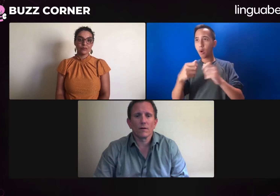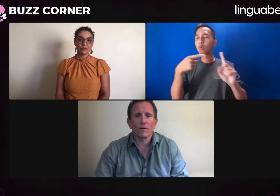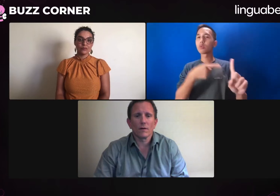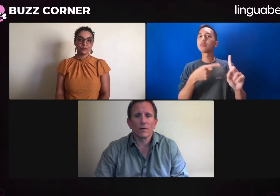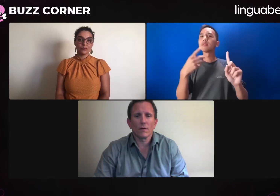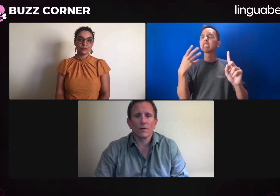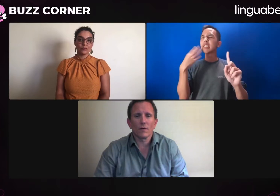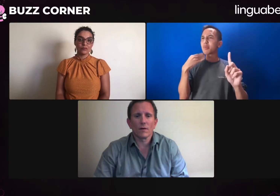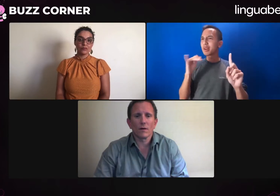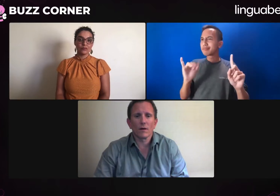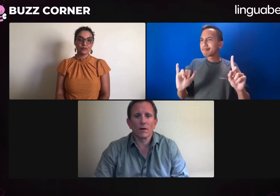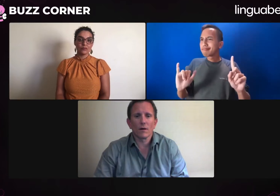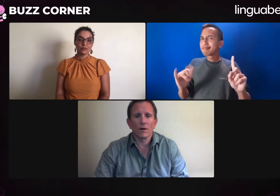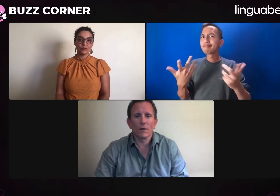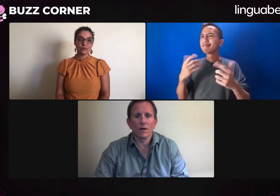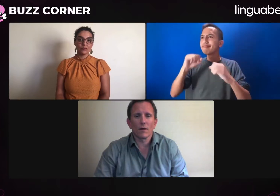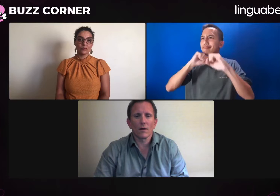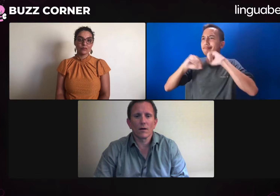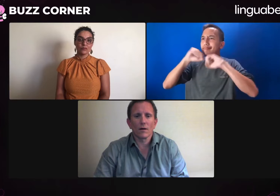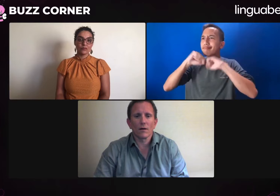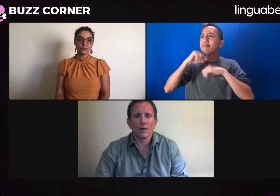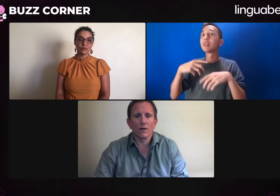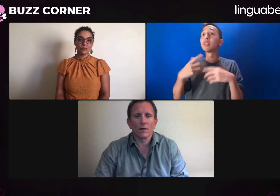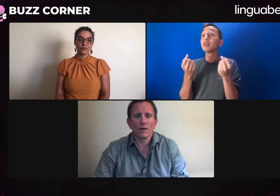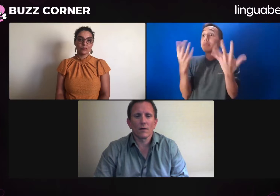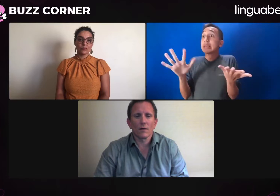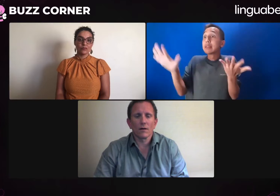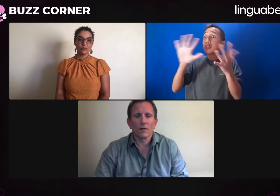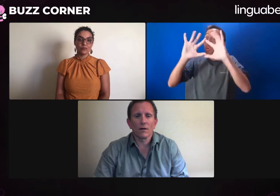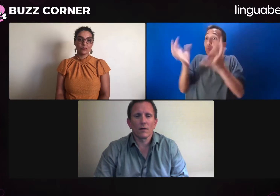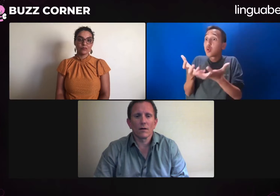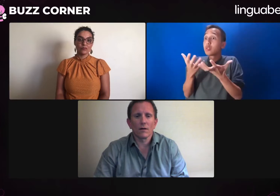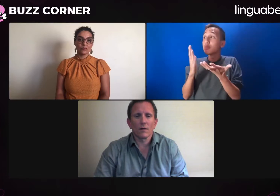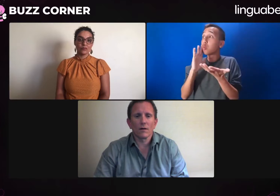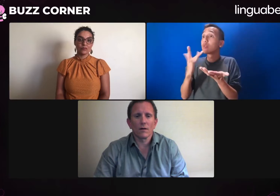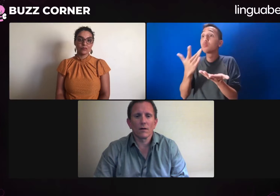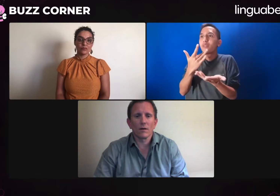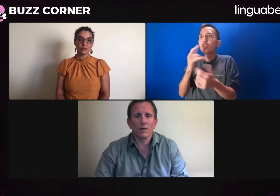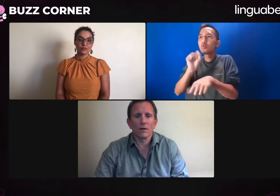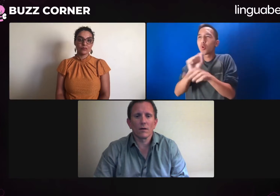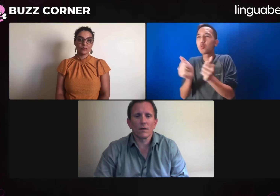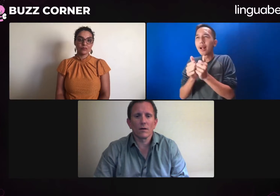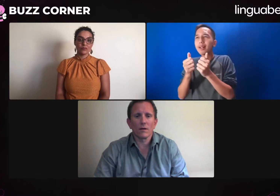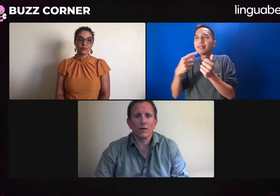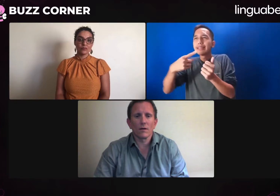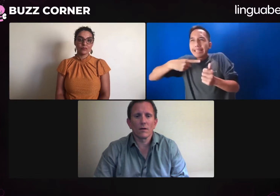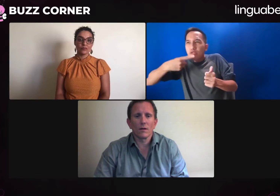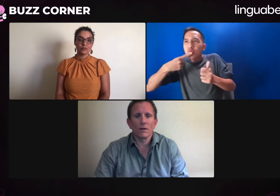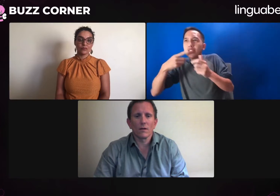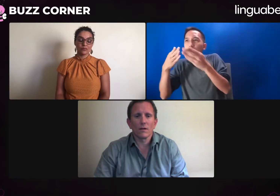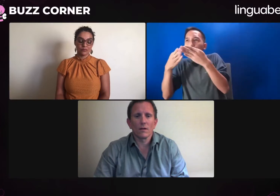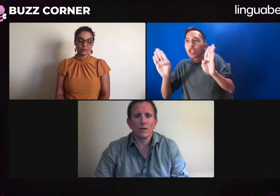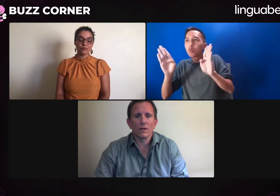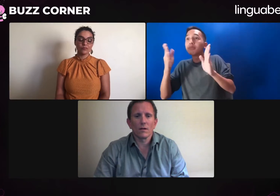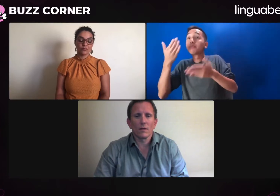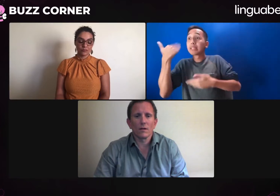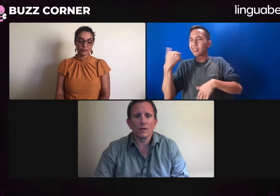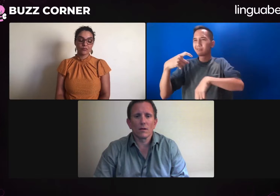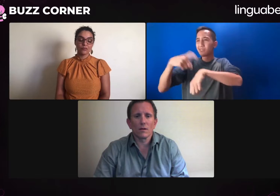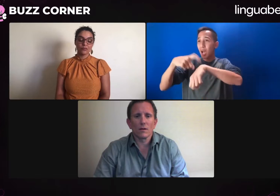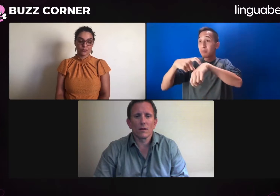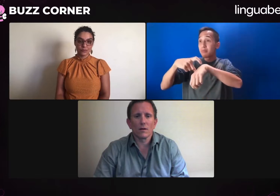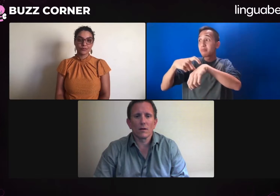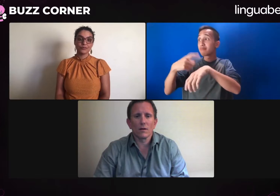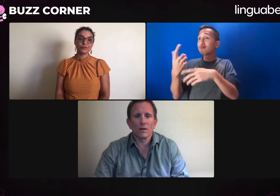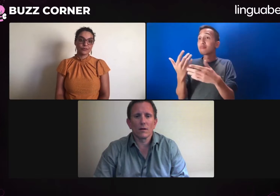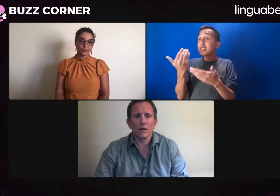but we have to notice the Audism and what might have been experienced, the challenges. And it seems as if